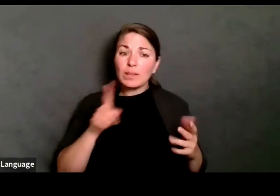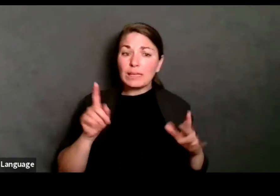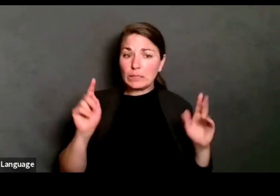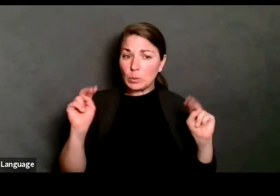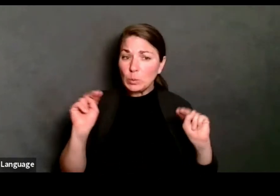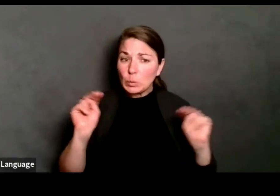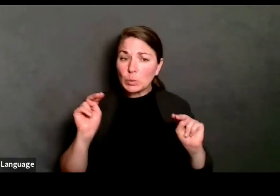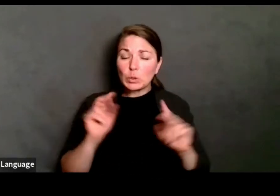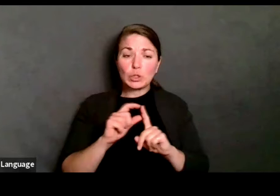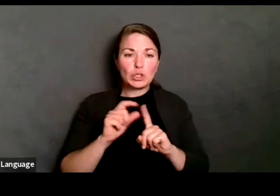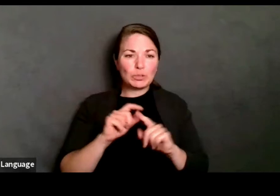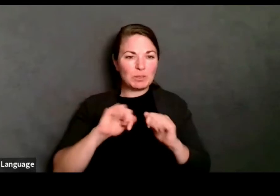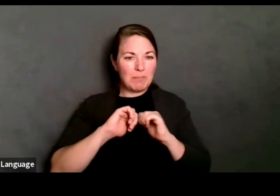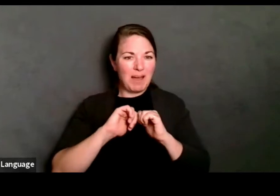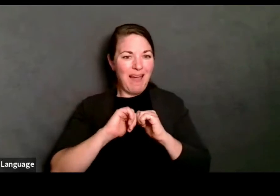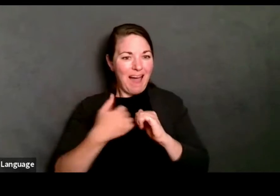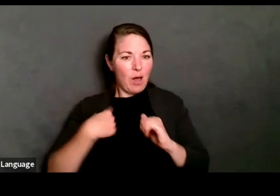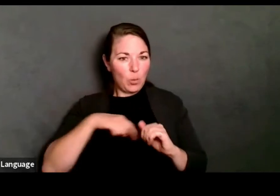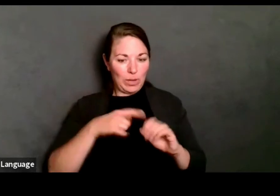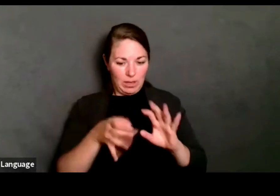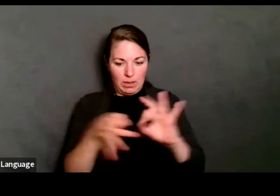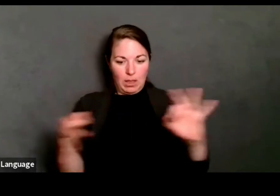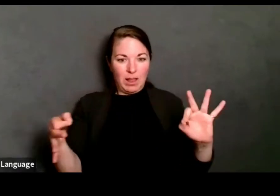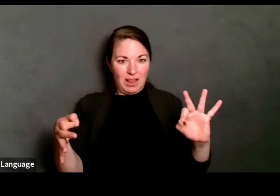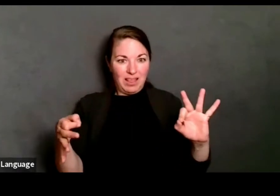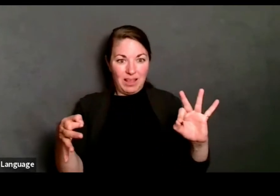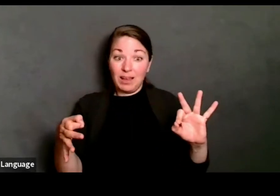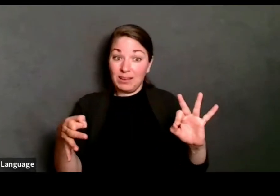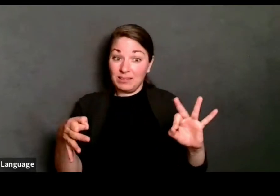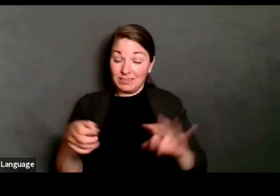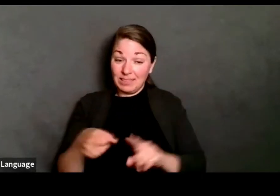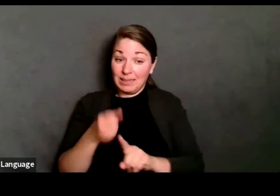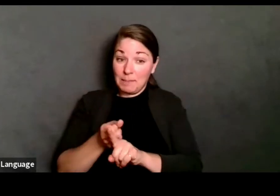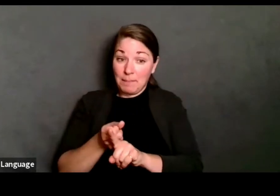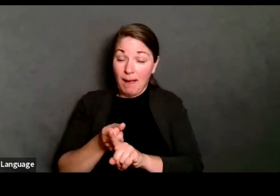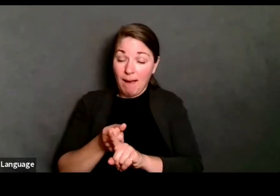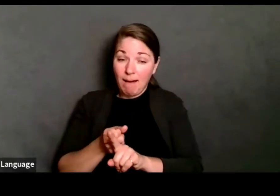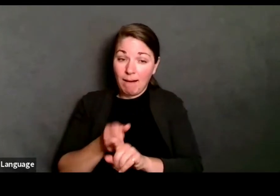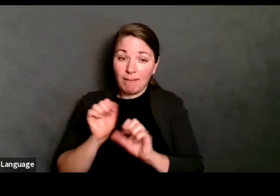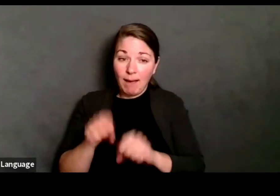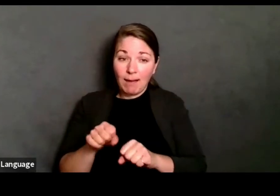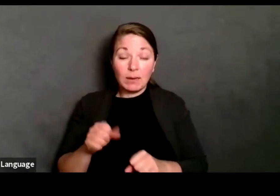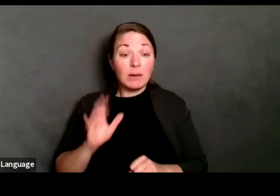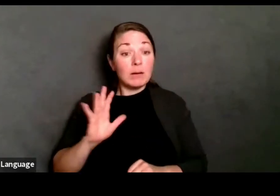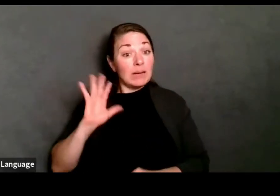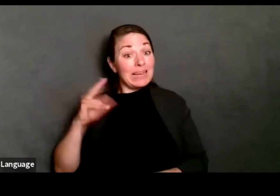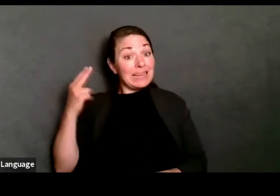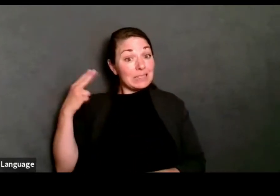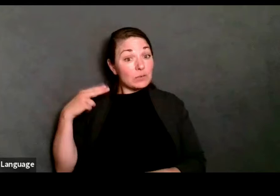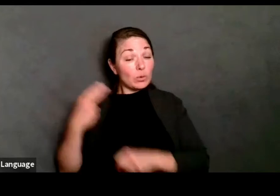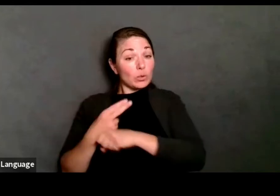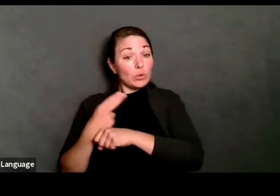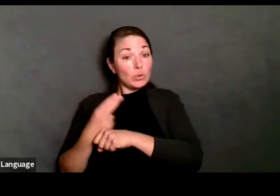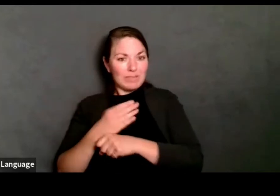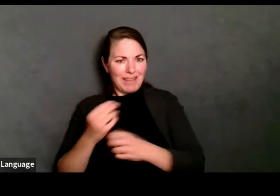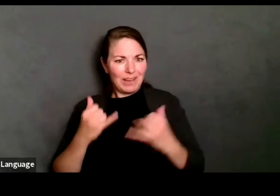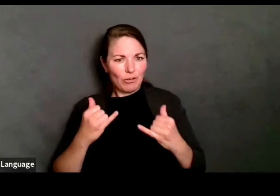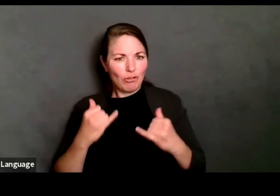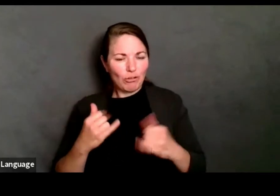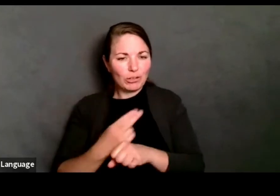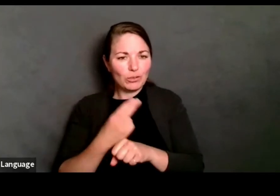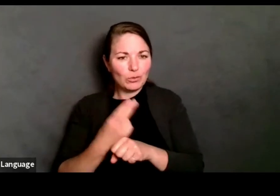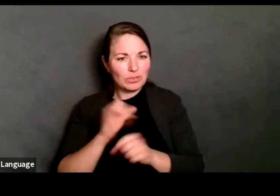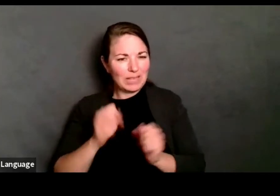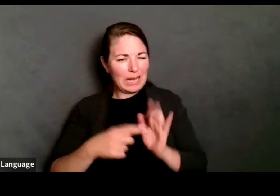used, both in its context and history and also in its present use, can often illuminate other oppressive beliefs